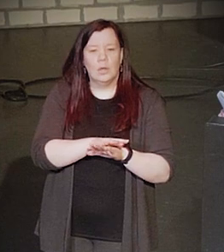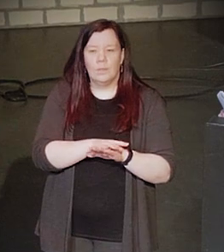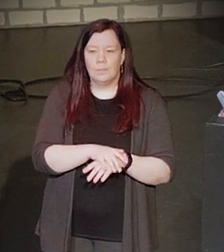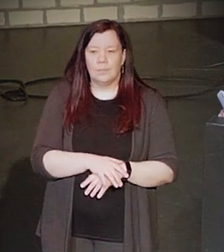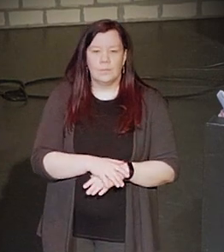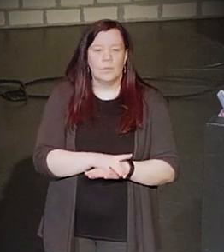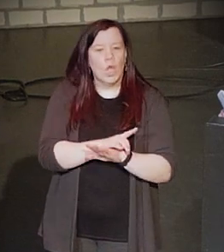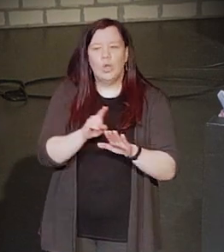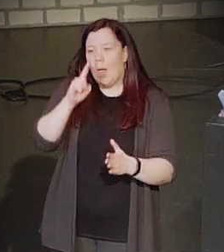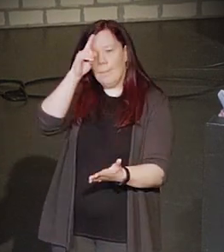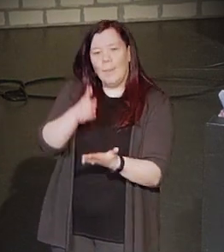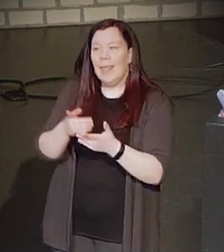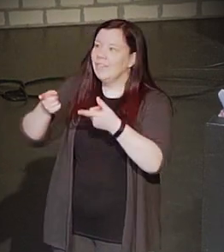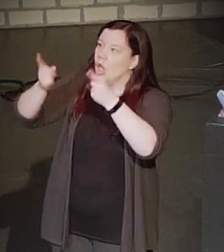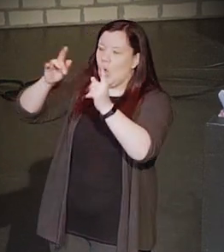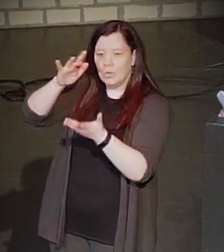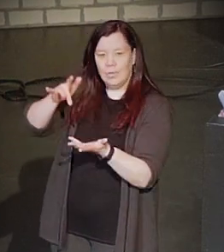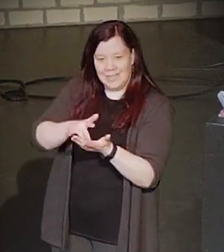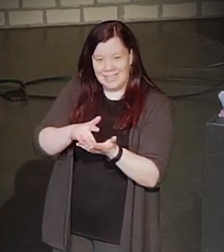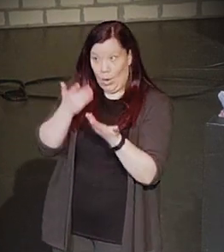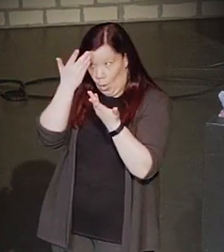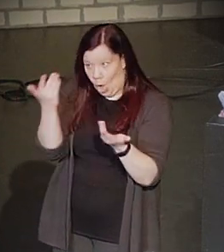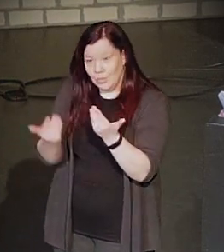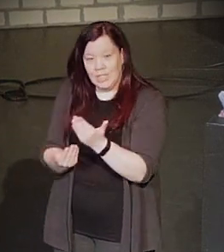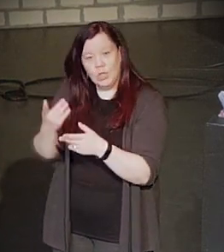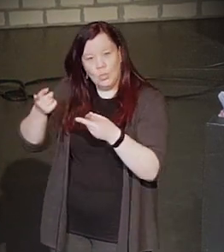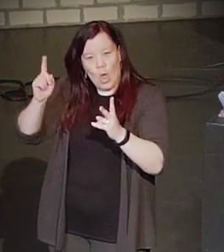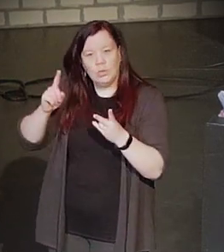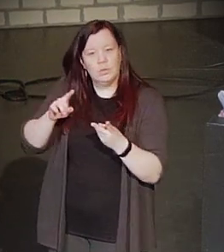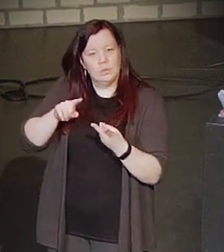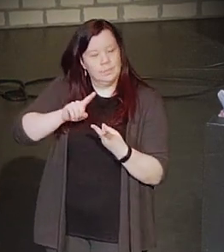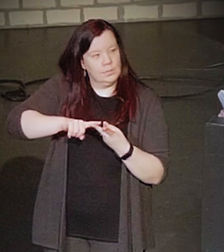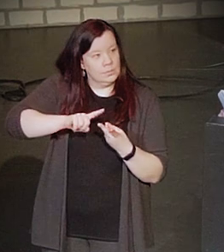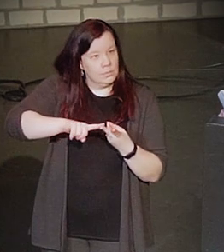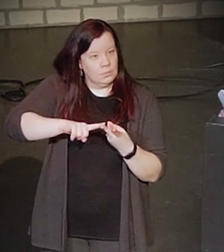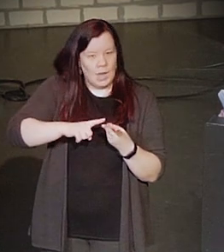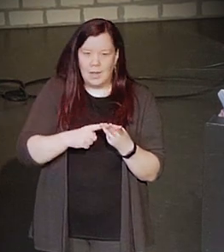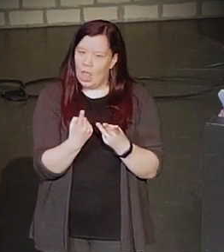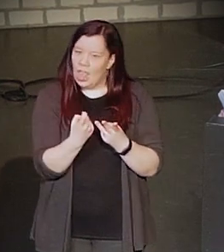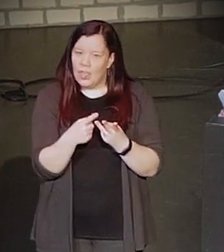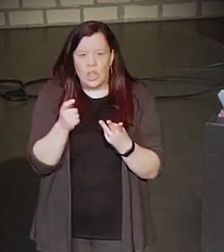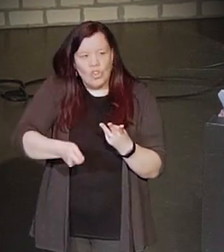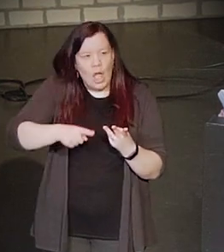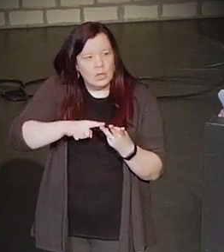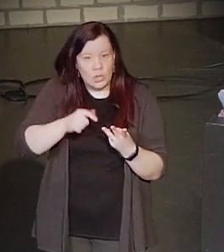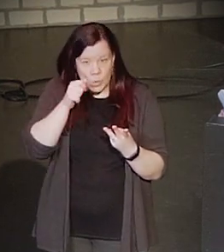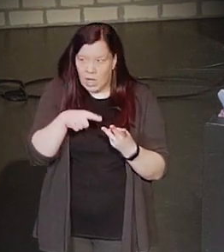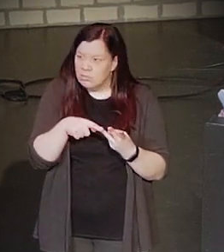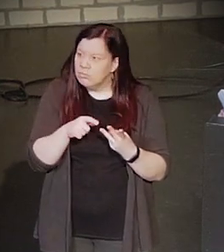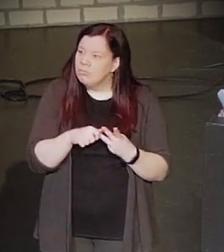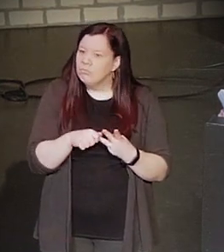Not believing in the gods of the city, or honouring new gods, yeah, instead. And finally, there was a third charge. Does anyone know that one?